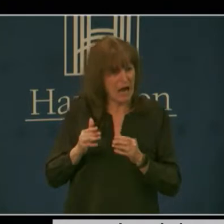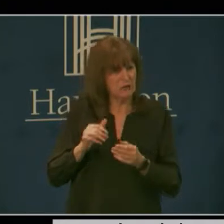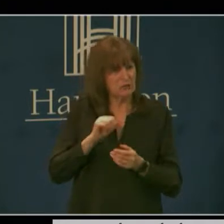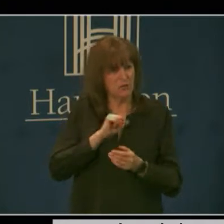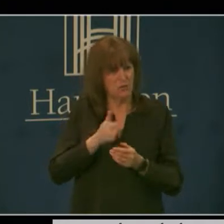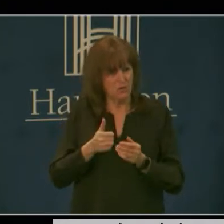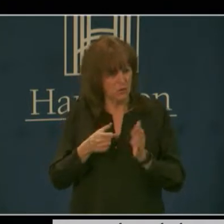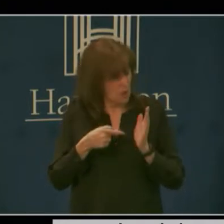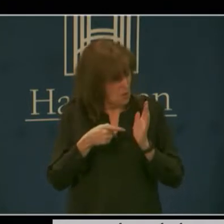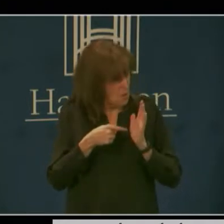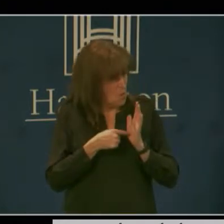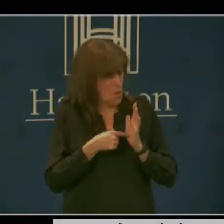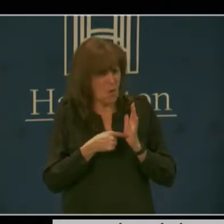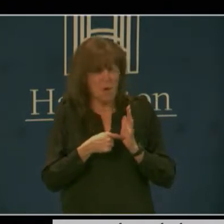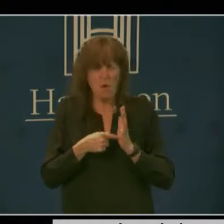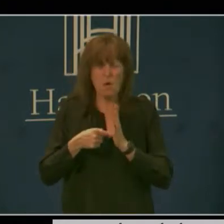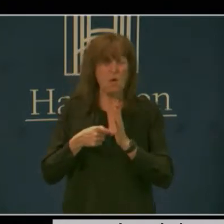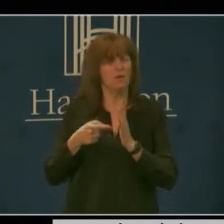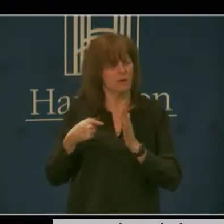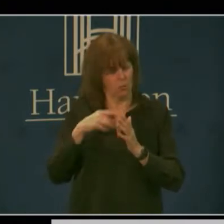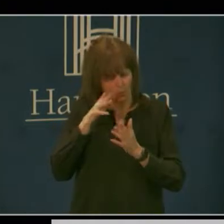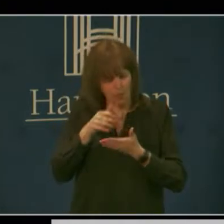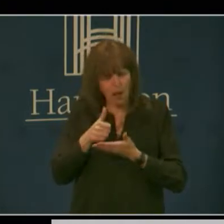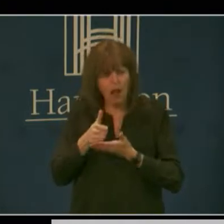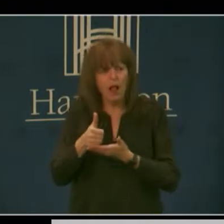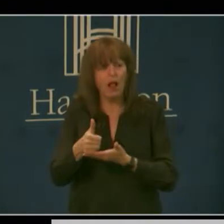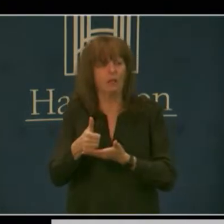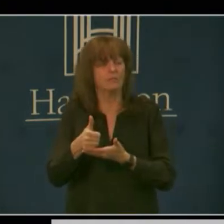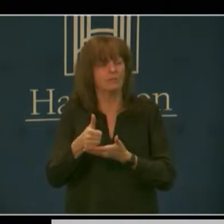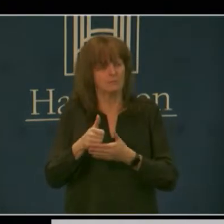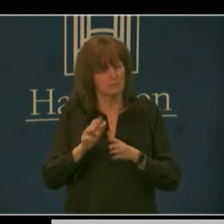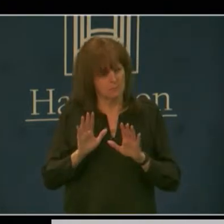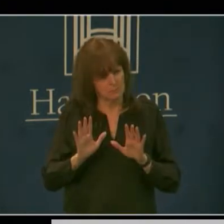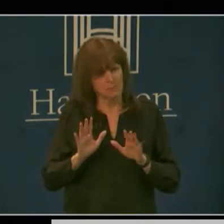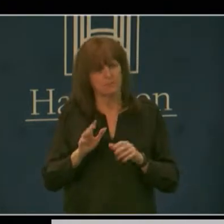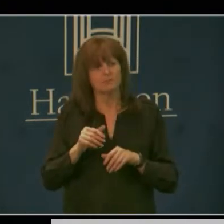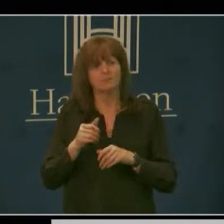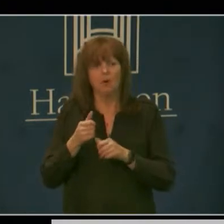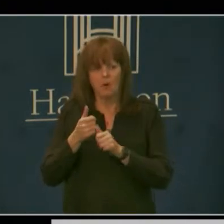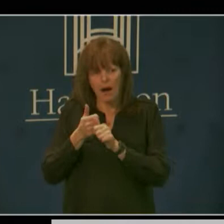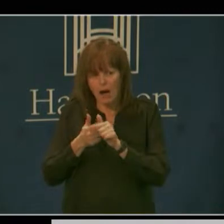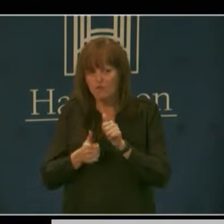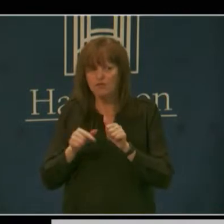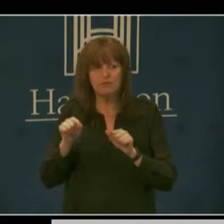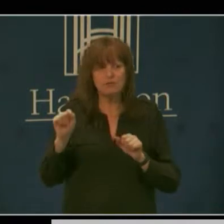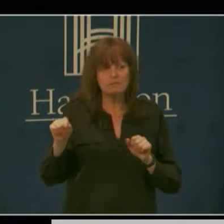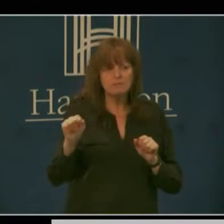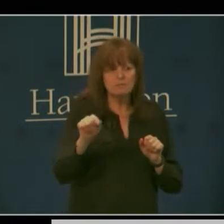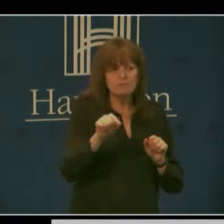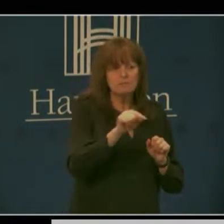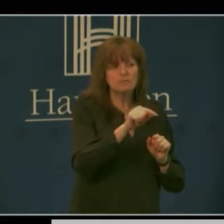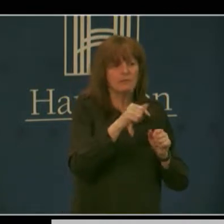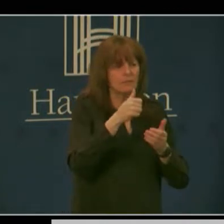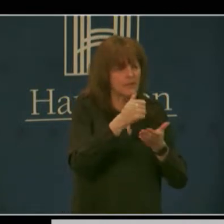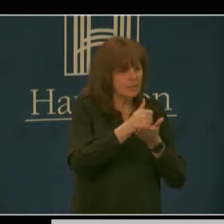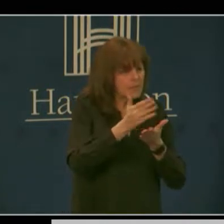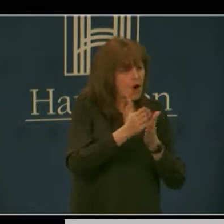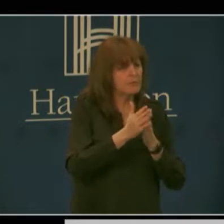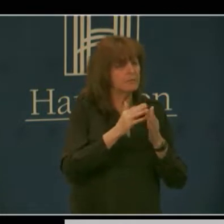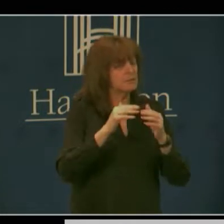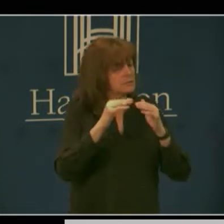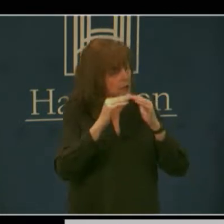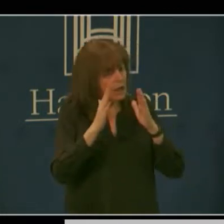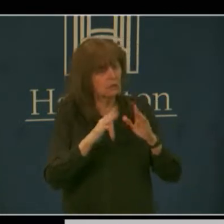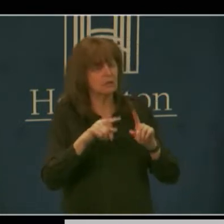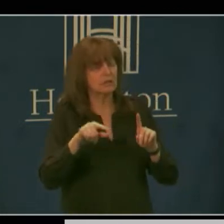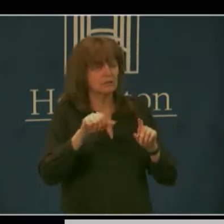to social housing providers of $10 a unit per month for COVID-related cleaning supplies. And I know that's not about renters, but what I want to